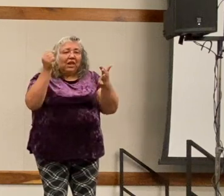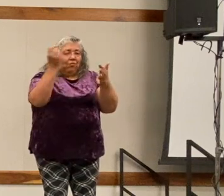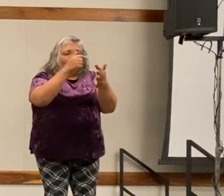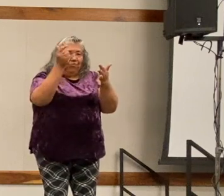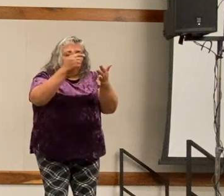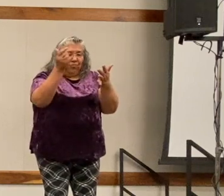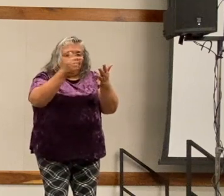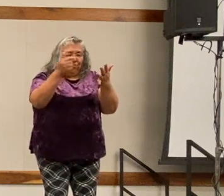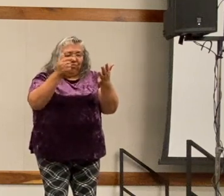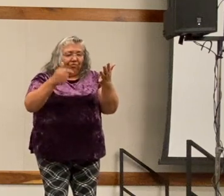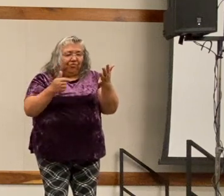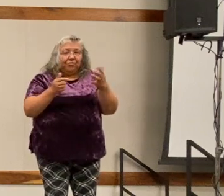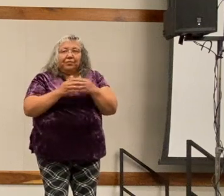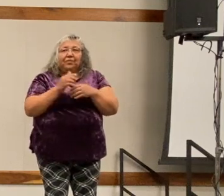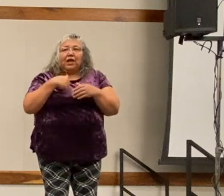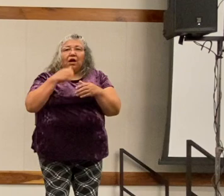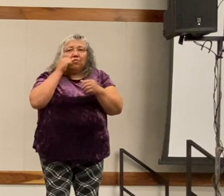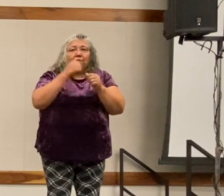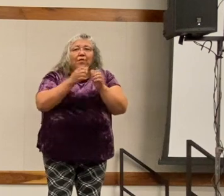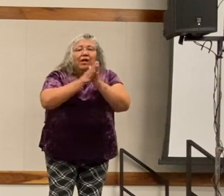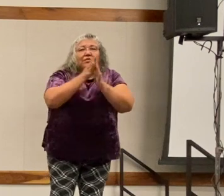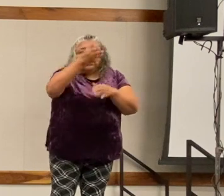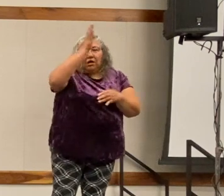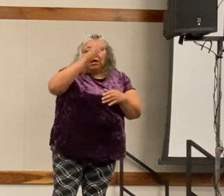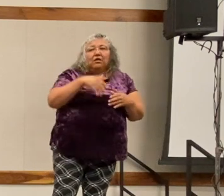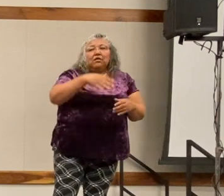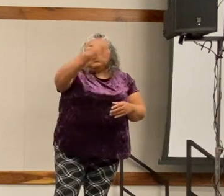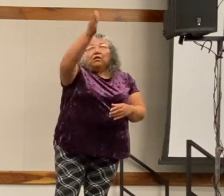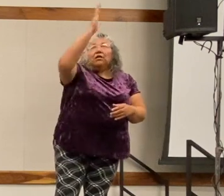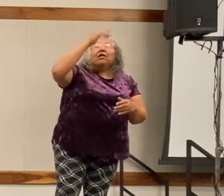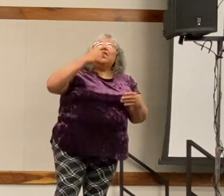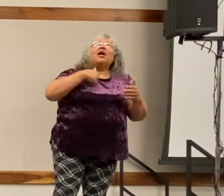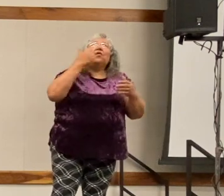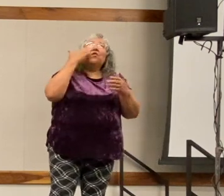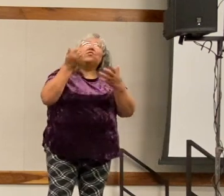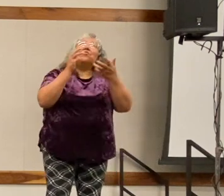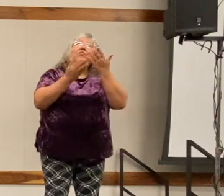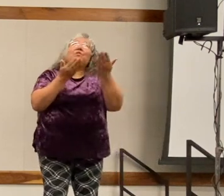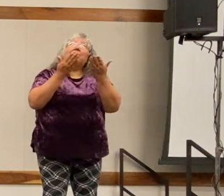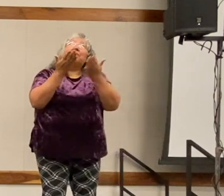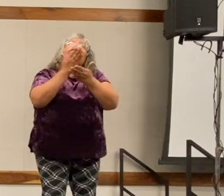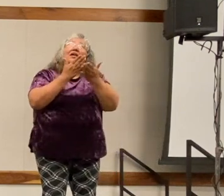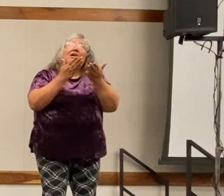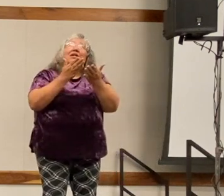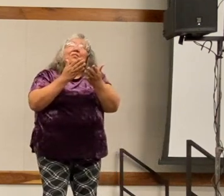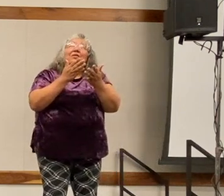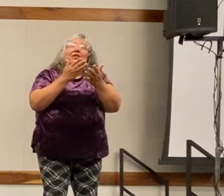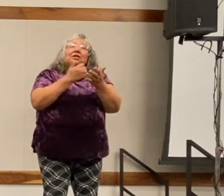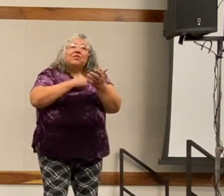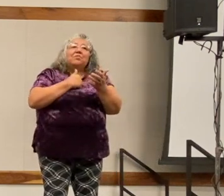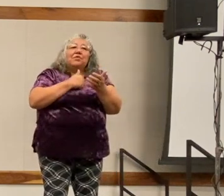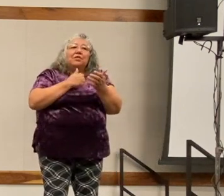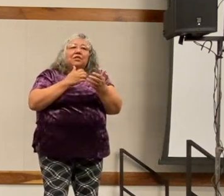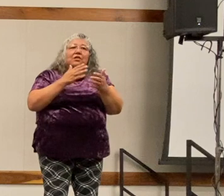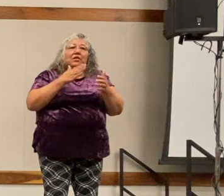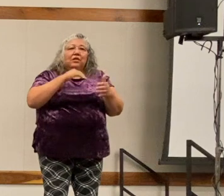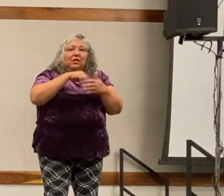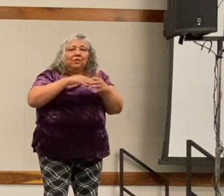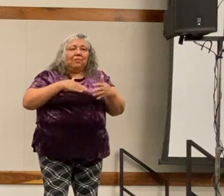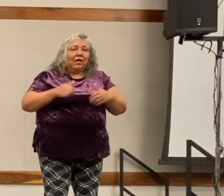things. I remember asking God one time, I said, Father, I know that there are probably some unrepented sin in my life